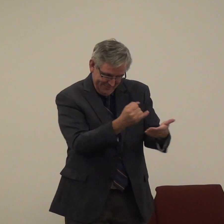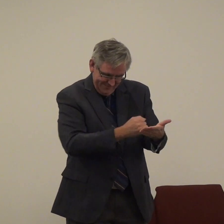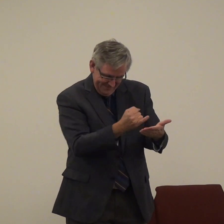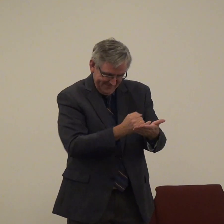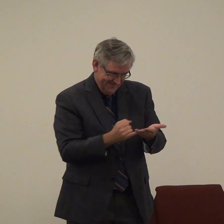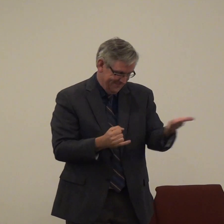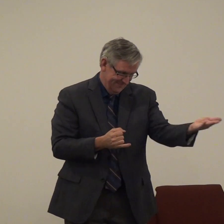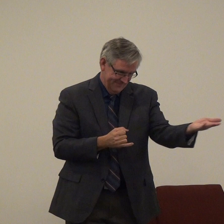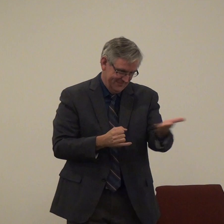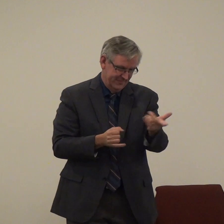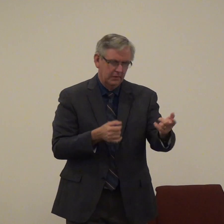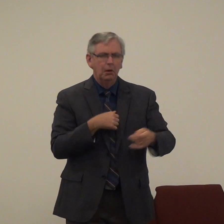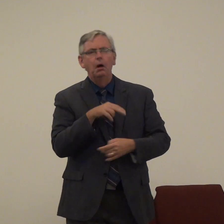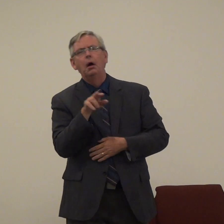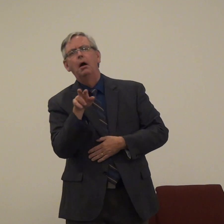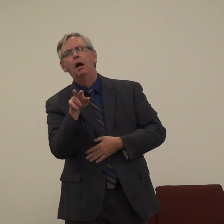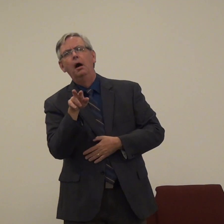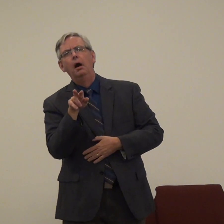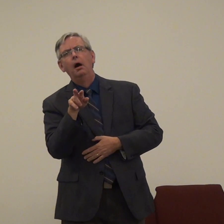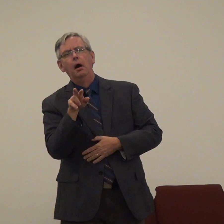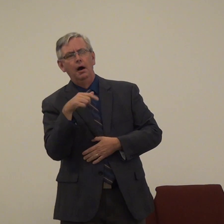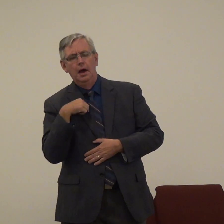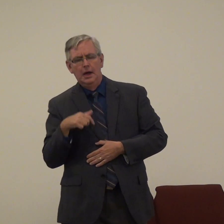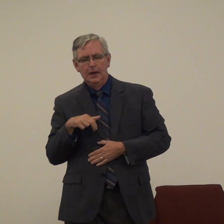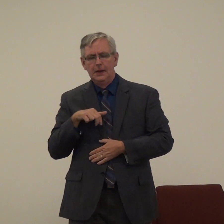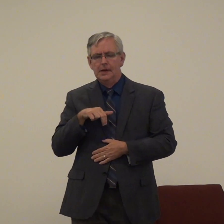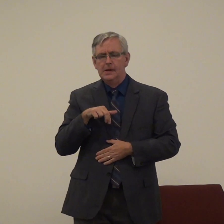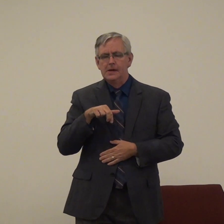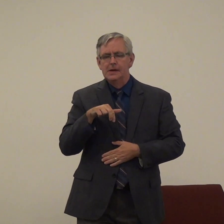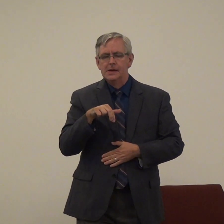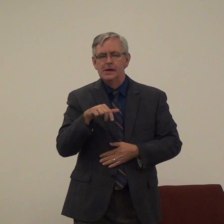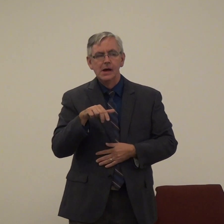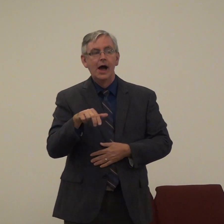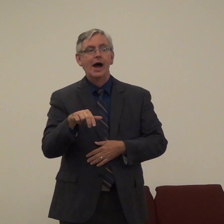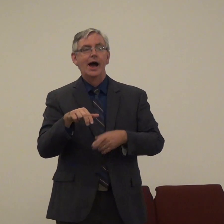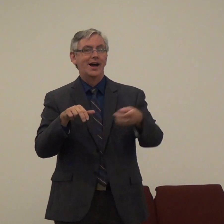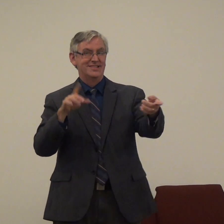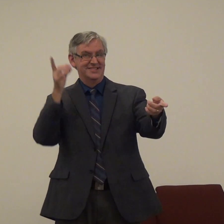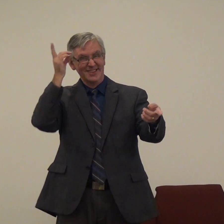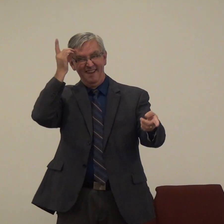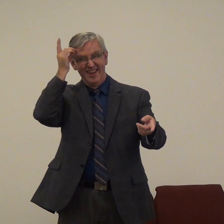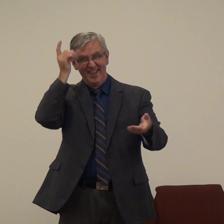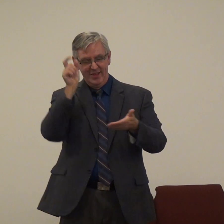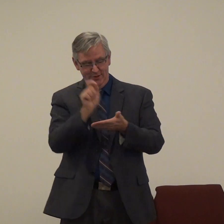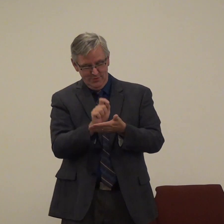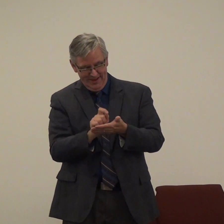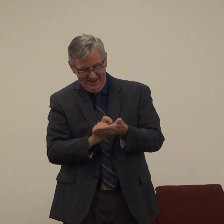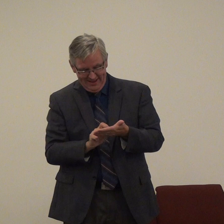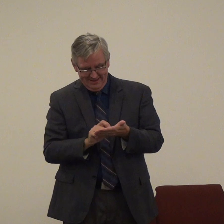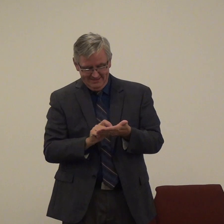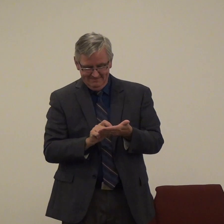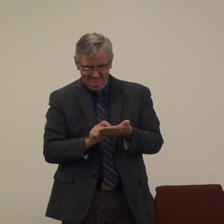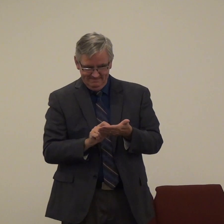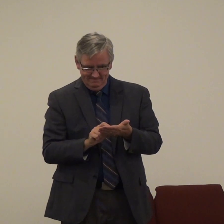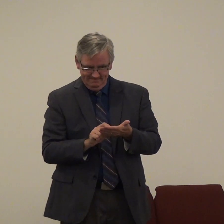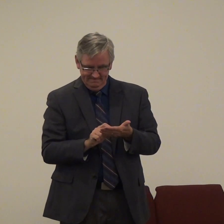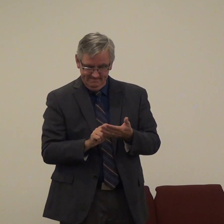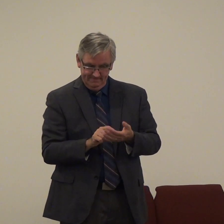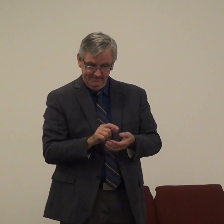man and their little boy, and she was drawing pictures and giving them to them, and I walked up there. David was writing something too.